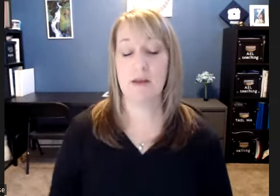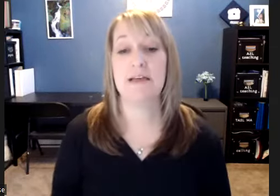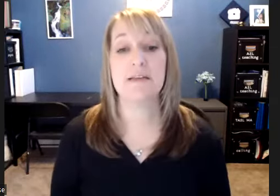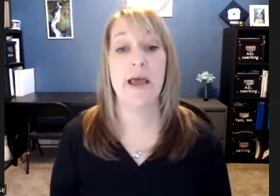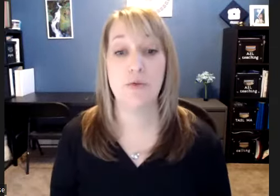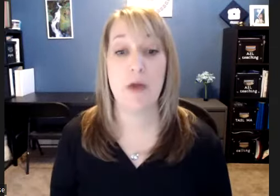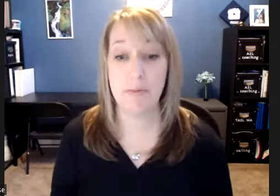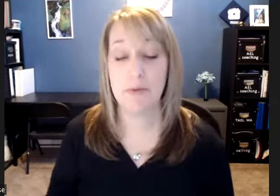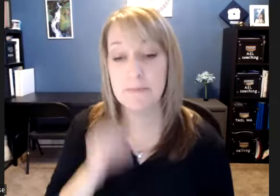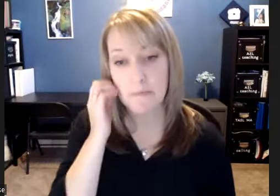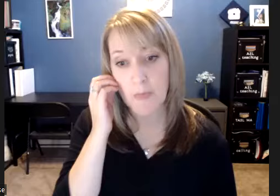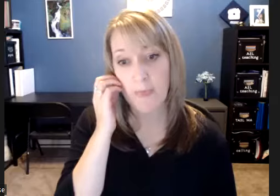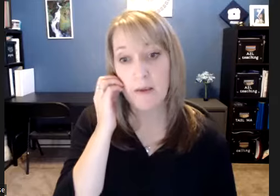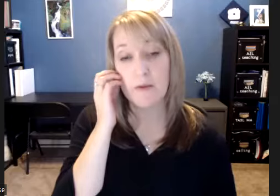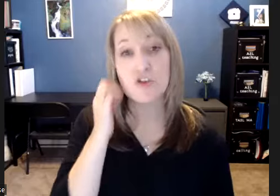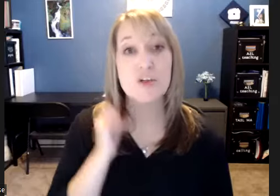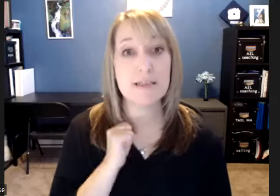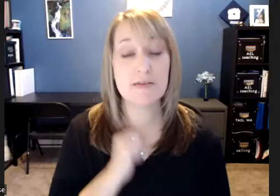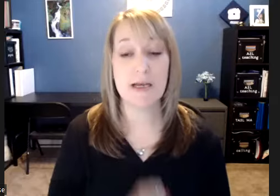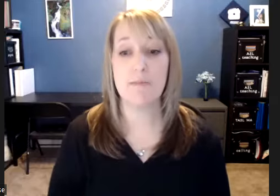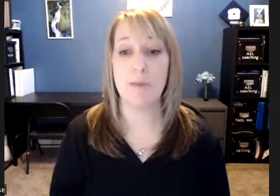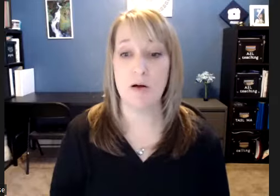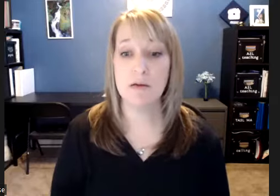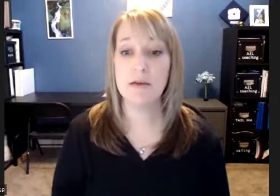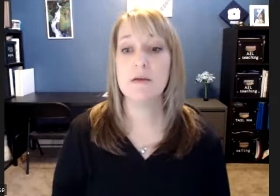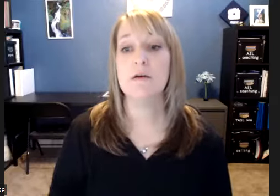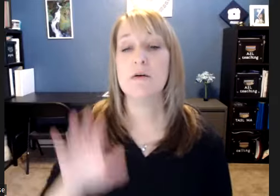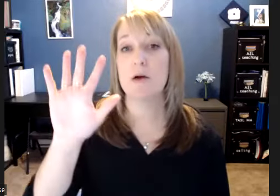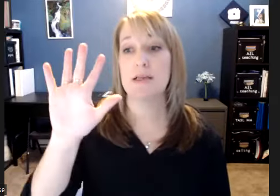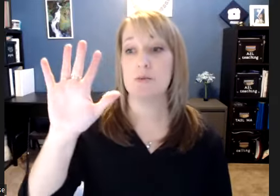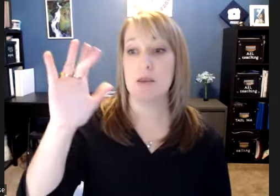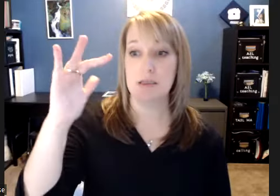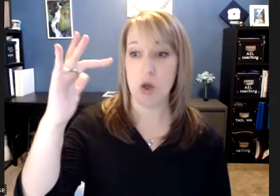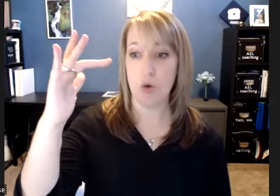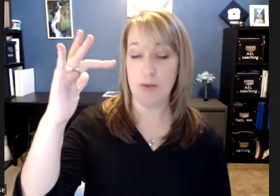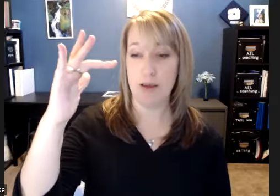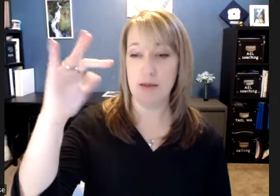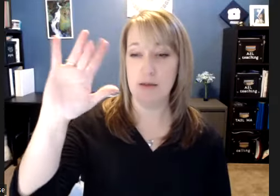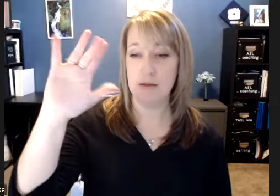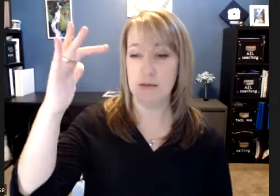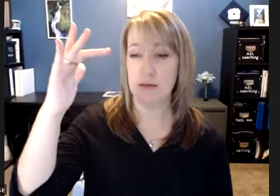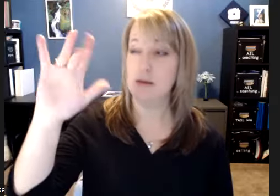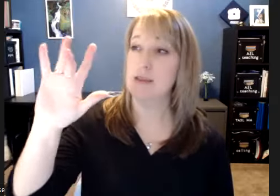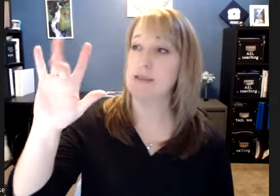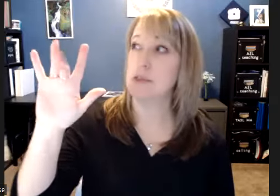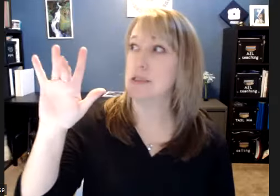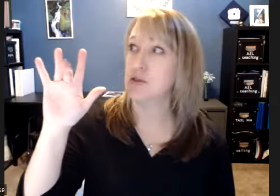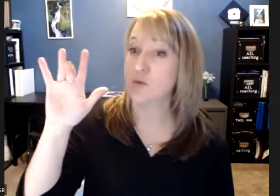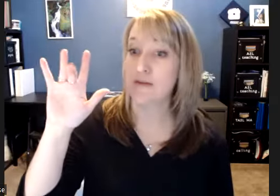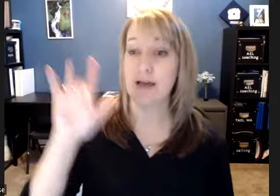And that's head wrap. There are 2 ways of signing bald. One is with this open, let's see, what is this? A 25